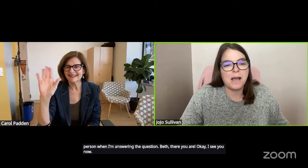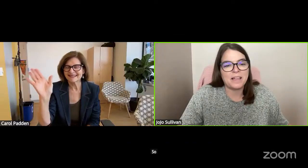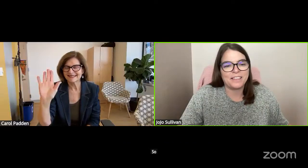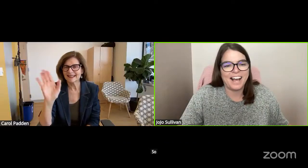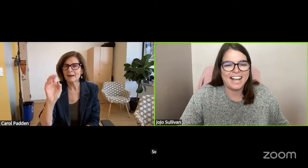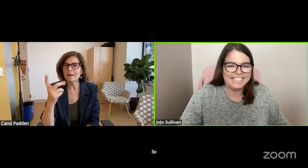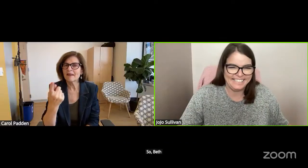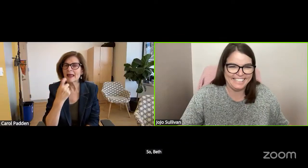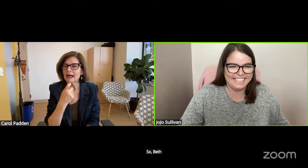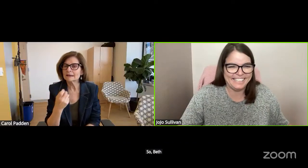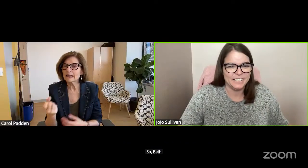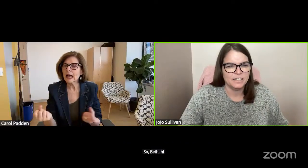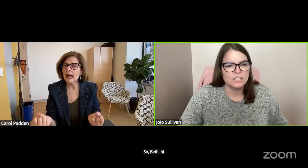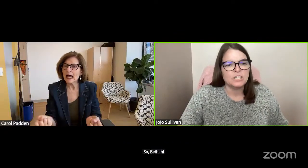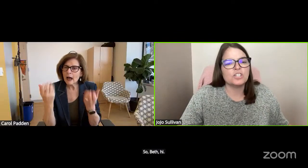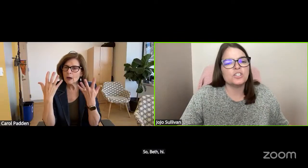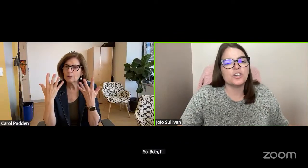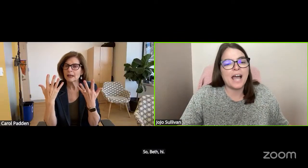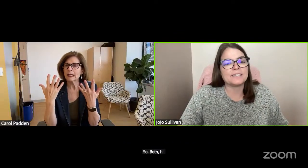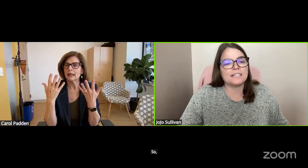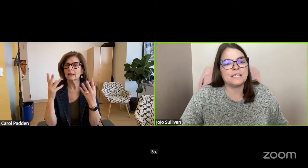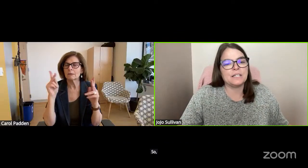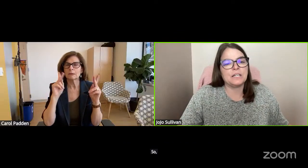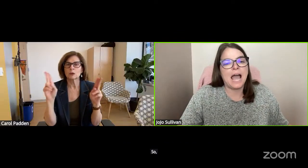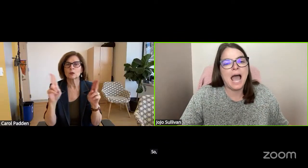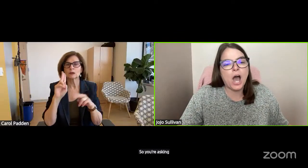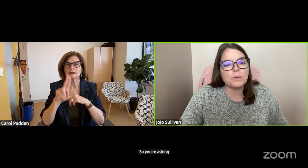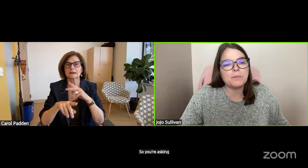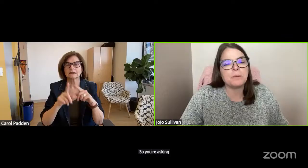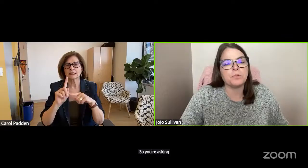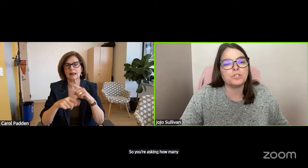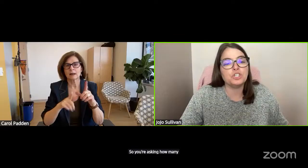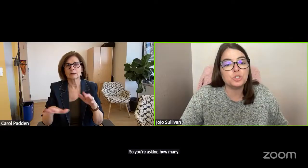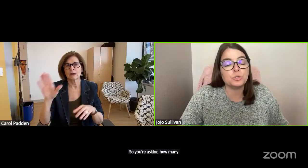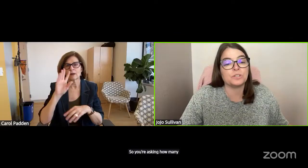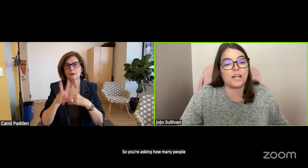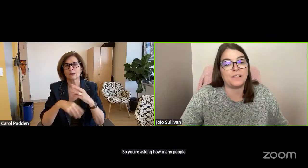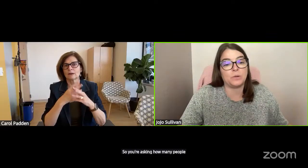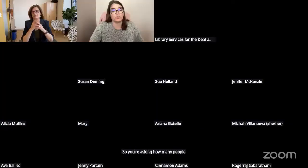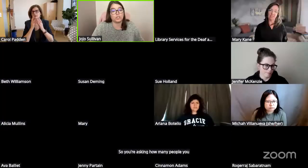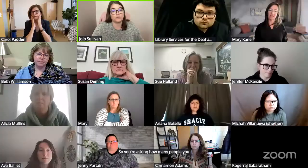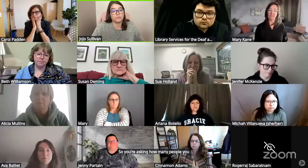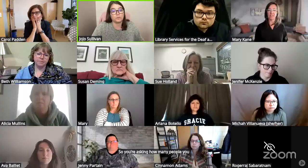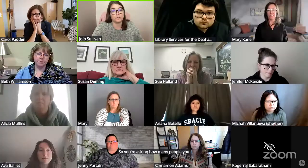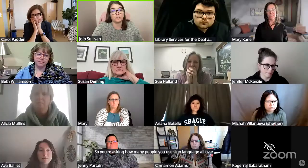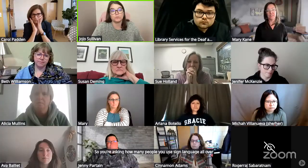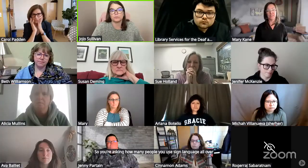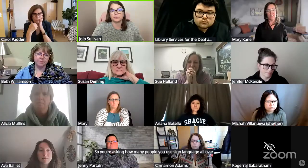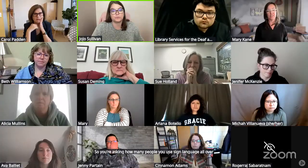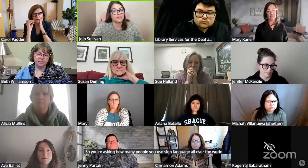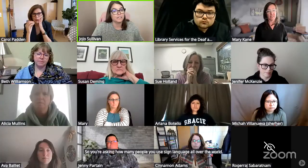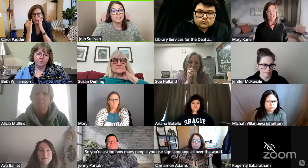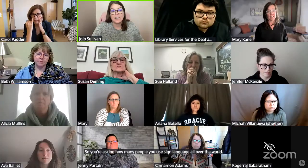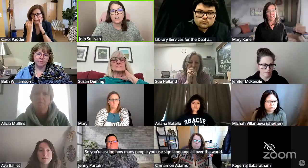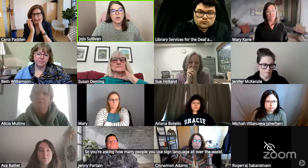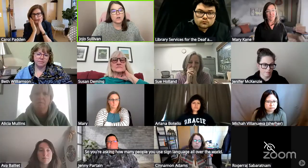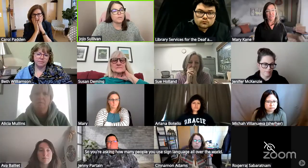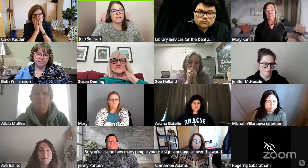Beth, hi. So you're asking how many people use sign language all over the world? Oof, we have